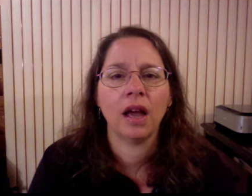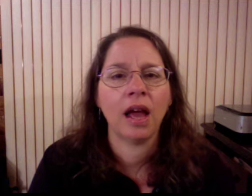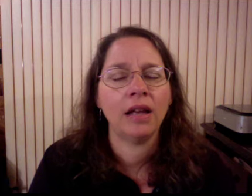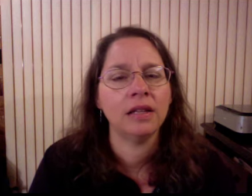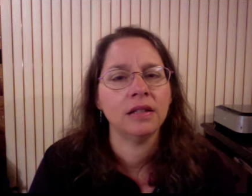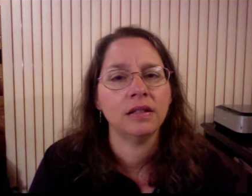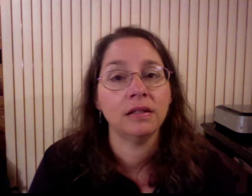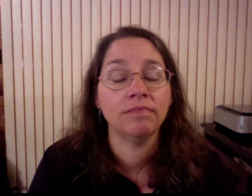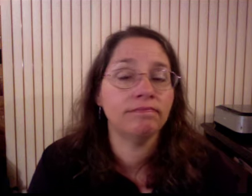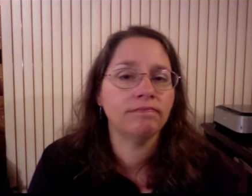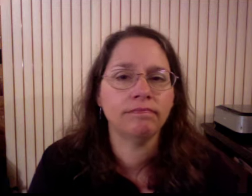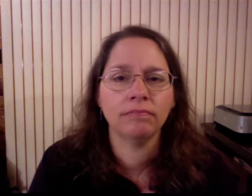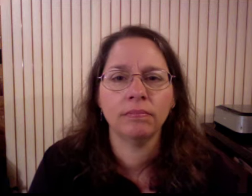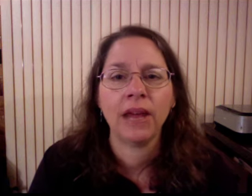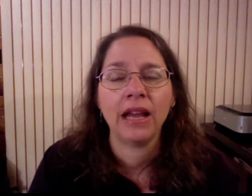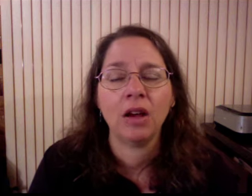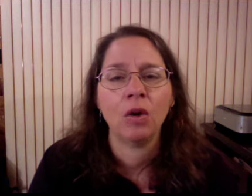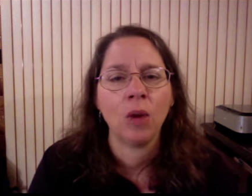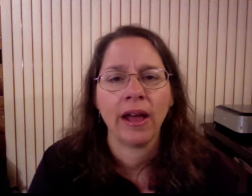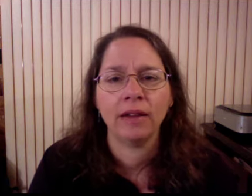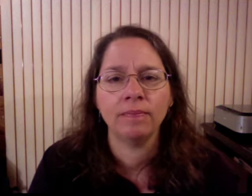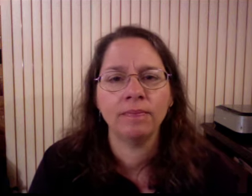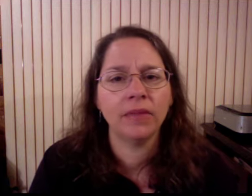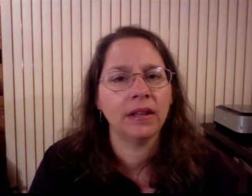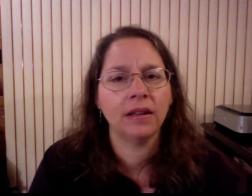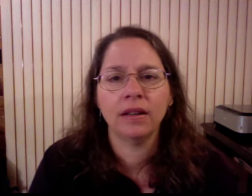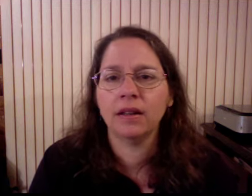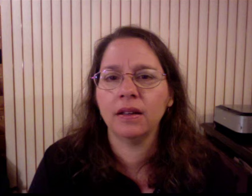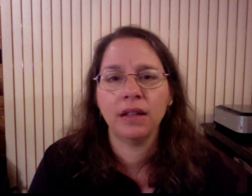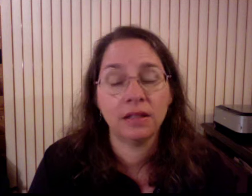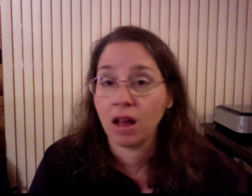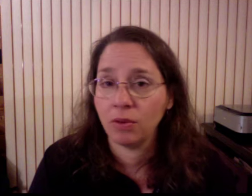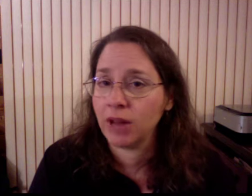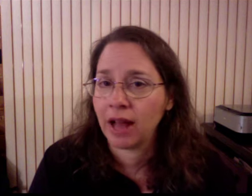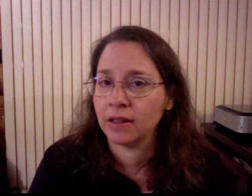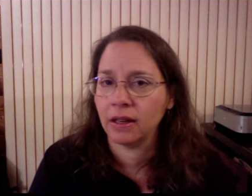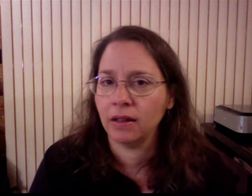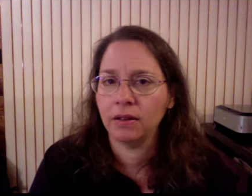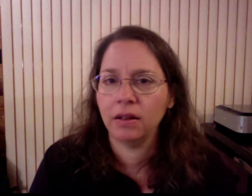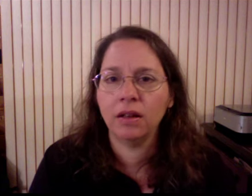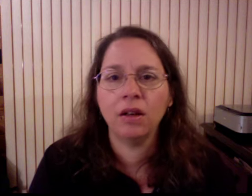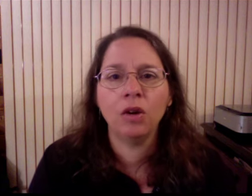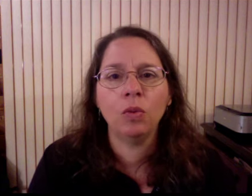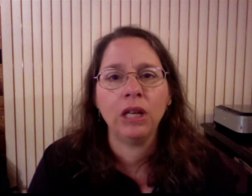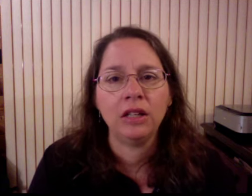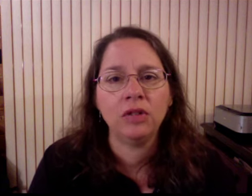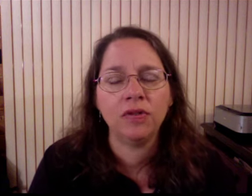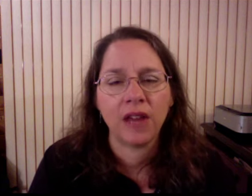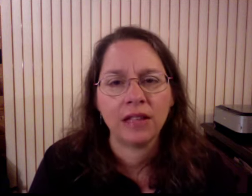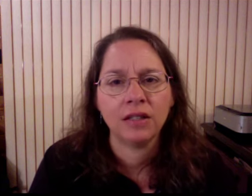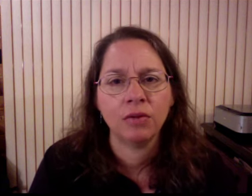and make it go away, is not a reality. We need to face the